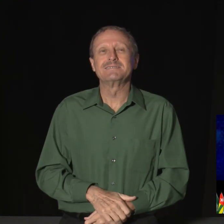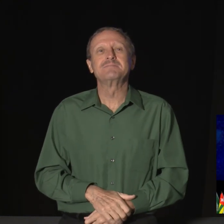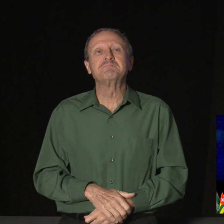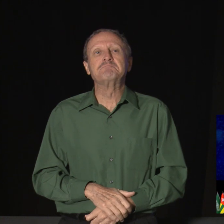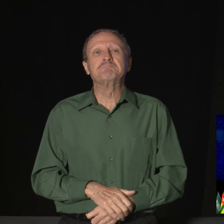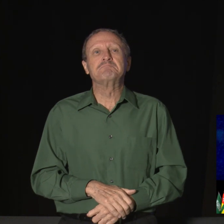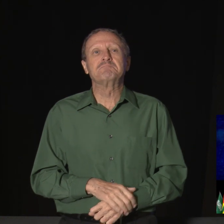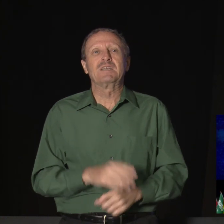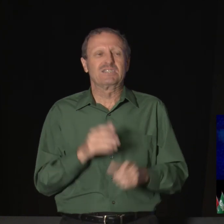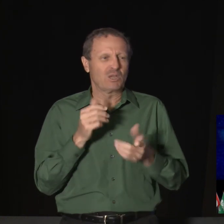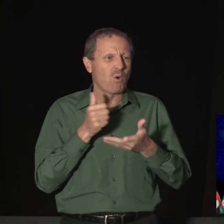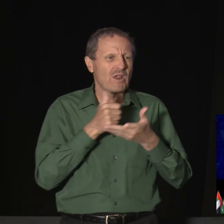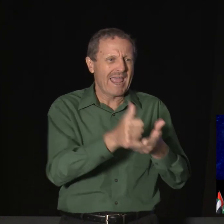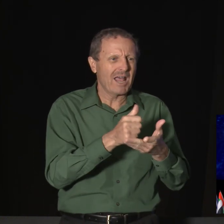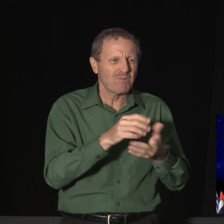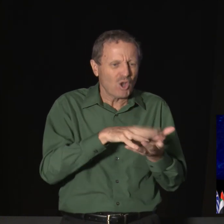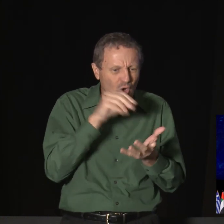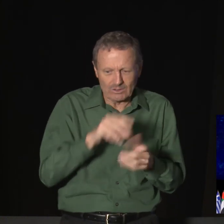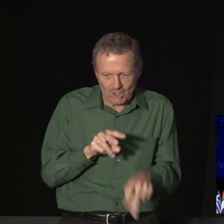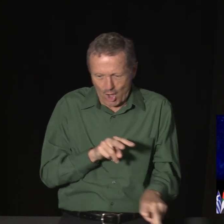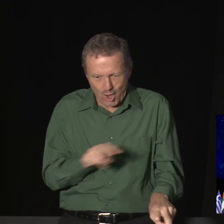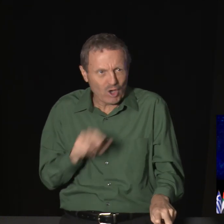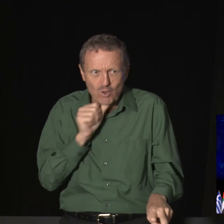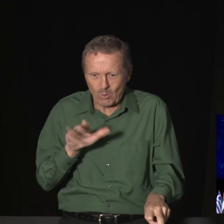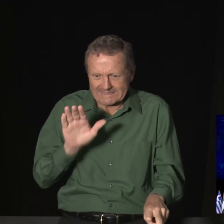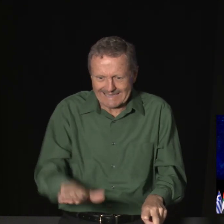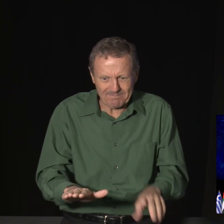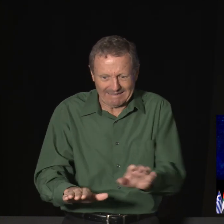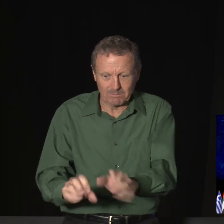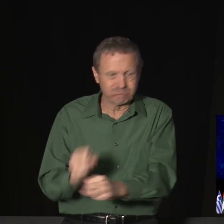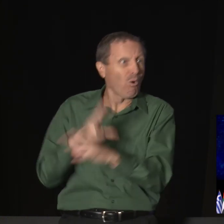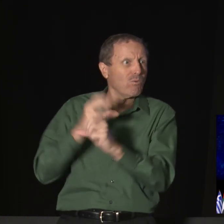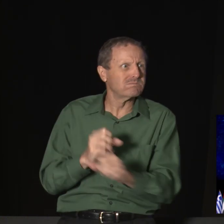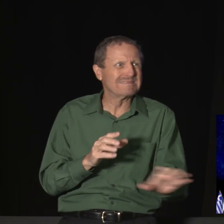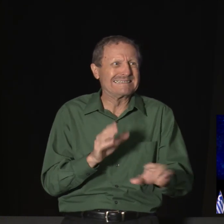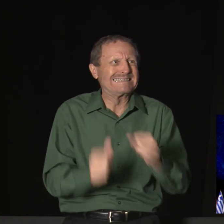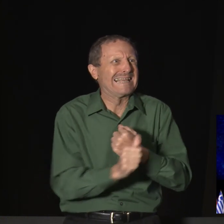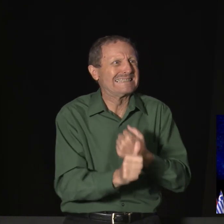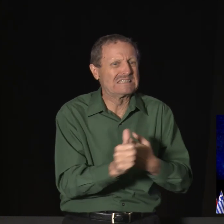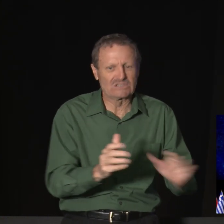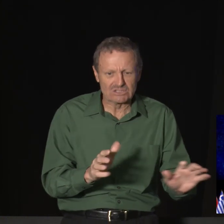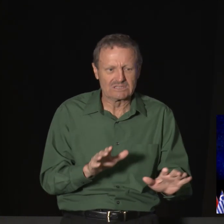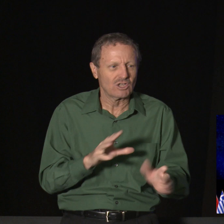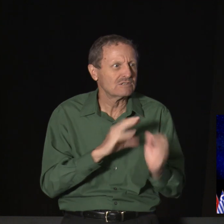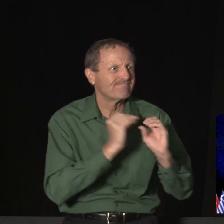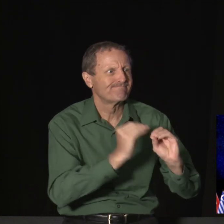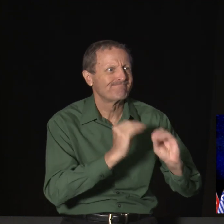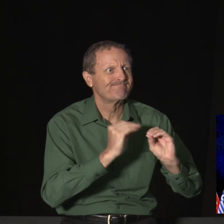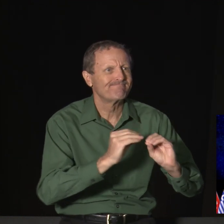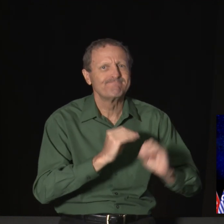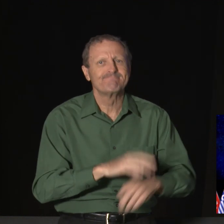She was there to help children learn how to not step on landmines.